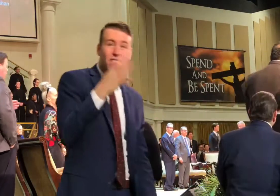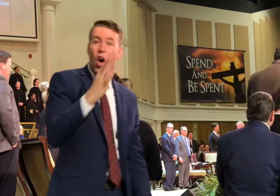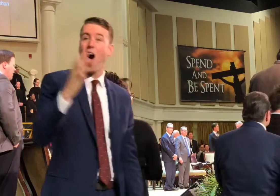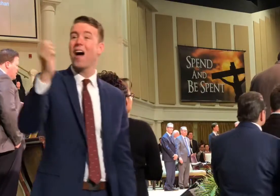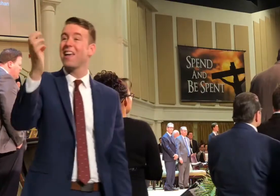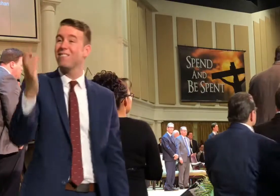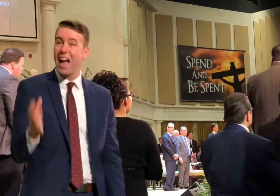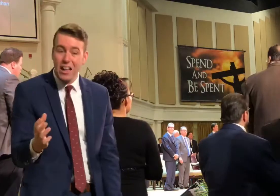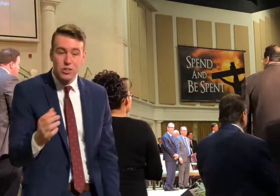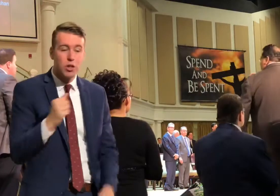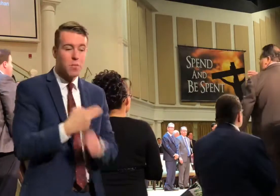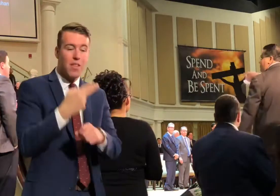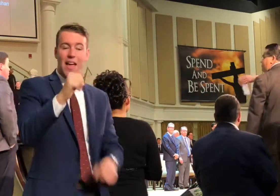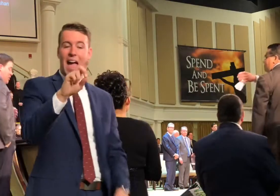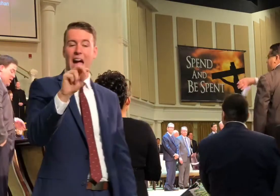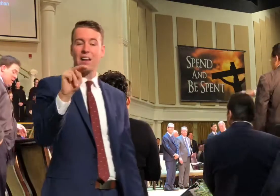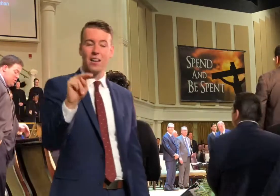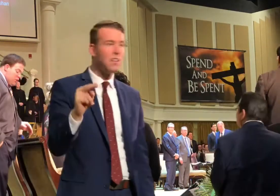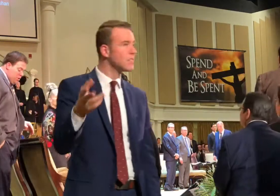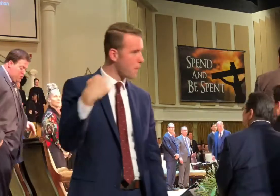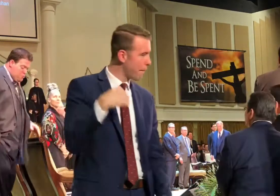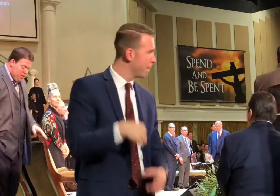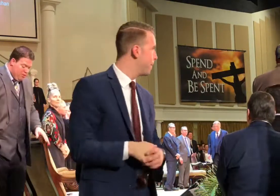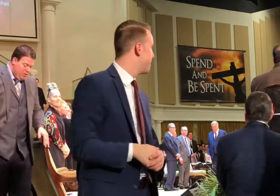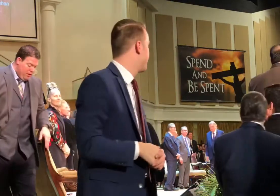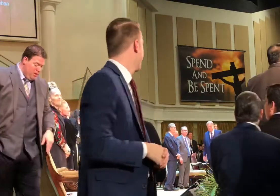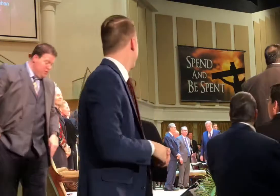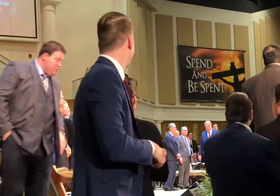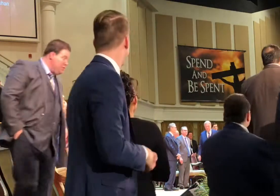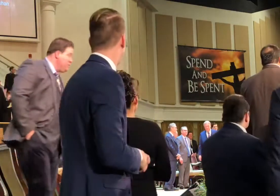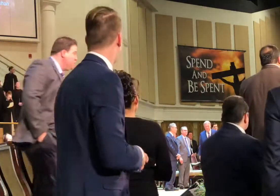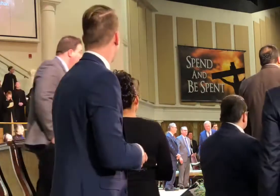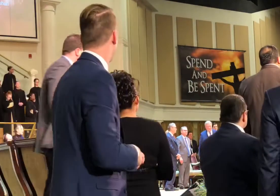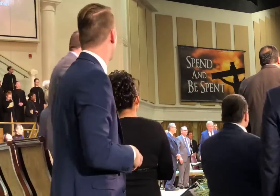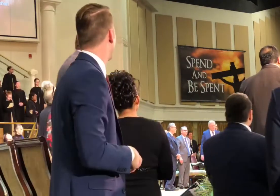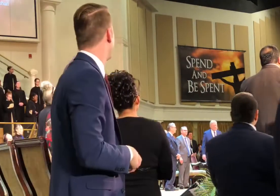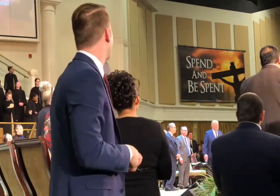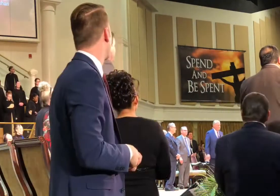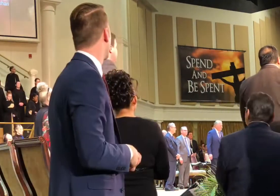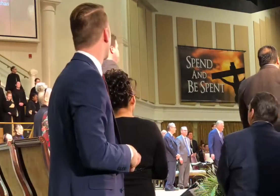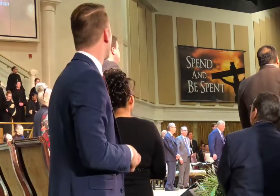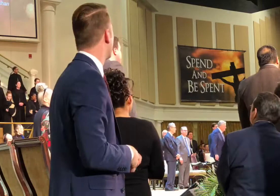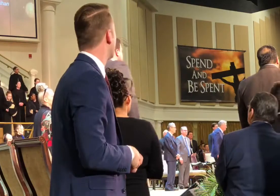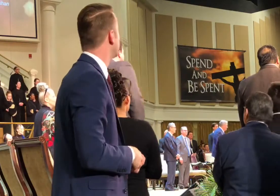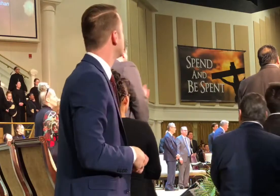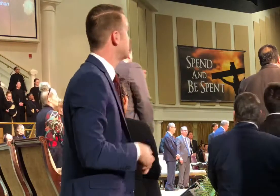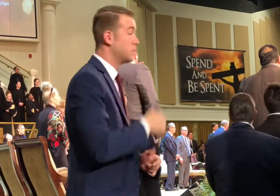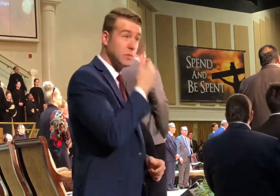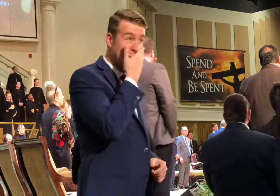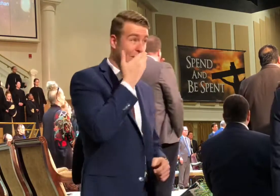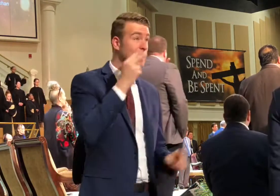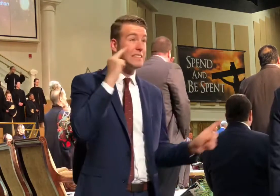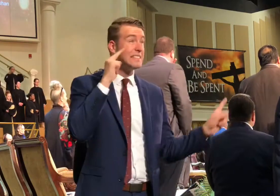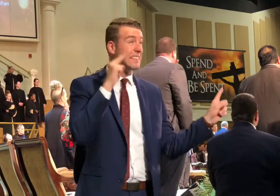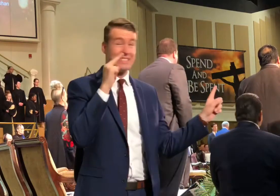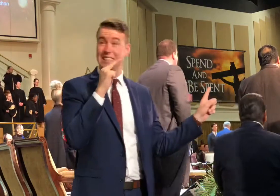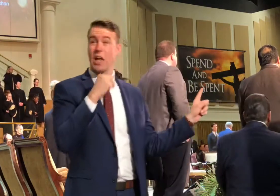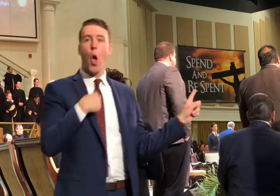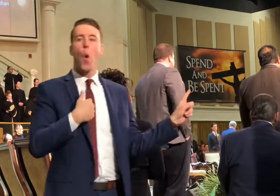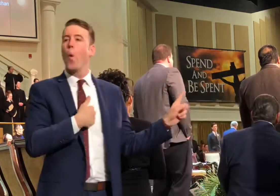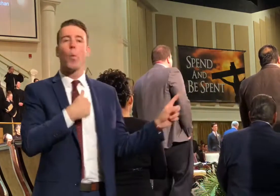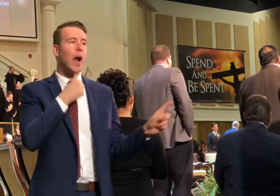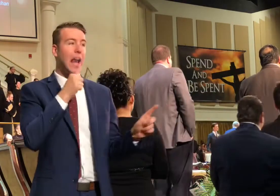on. Brother Haddon, come on. Come over here with us. Look at him. Look at him. We're not going anywhere.